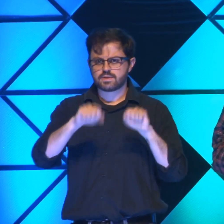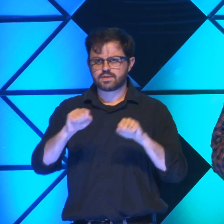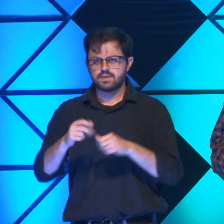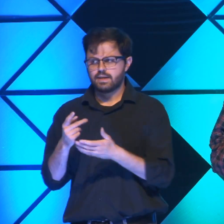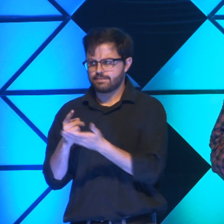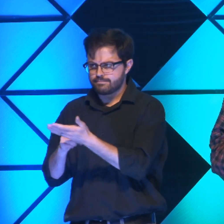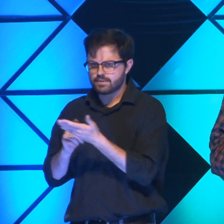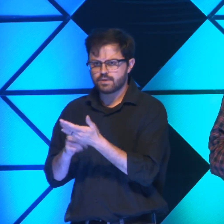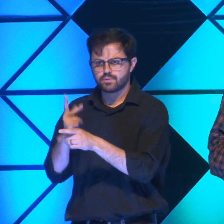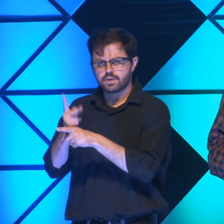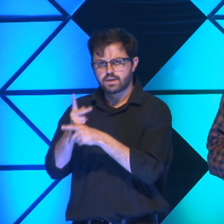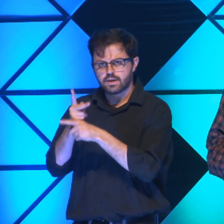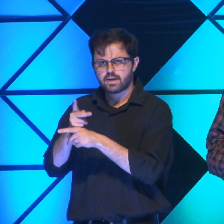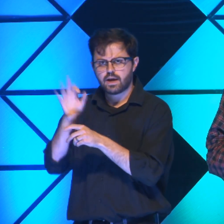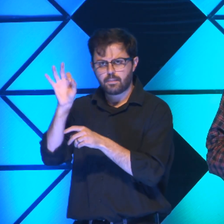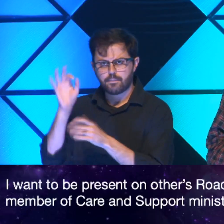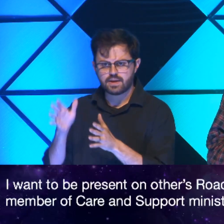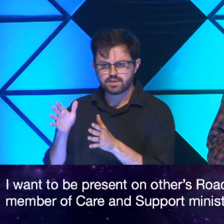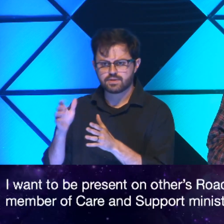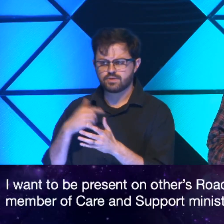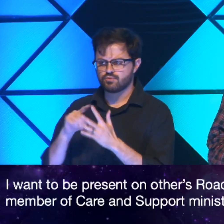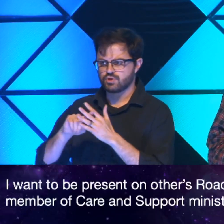that healing here at Crossroads.